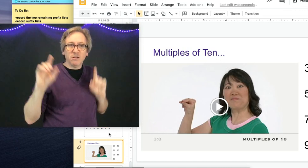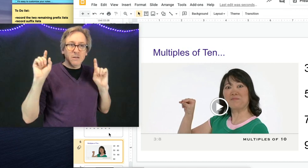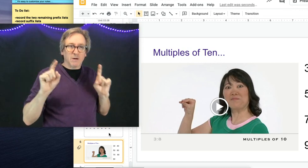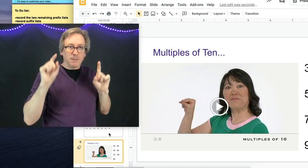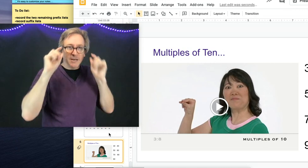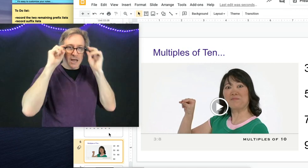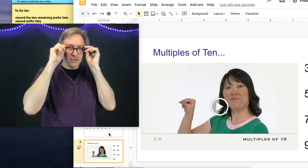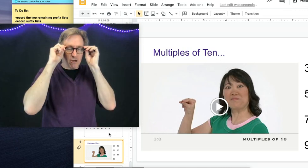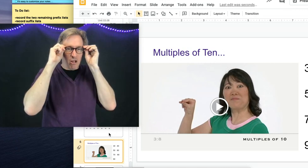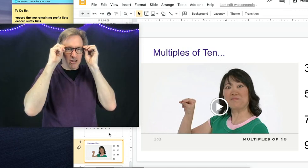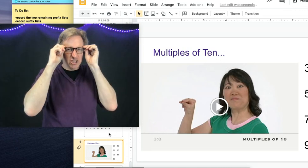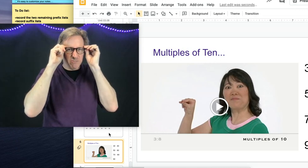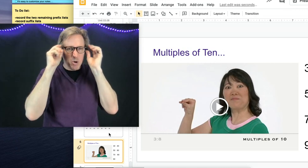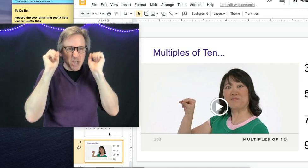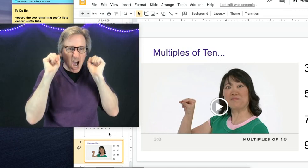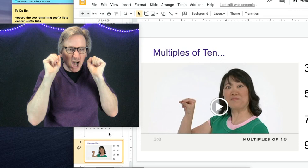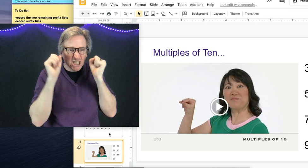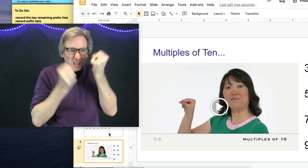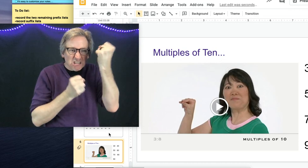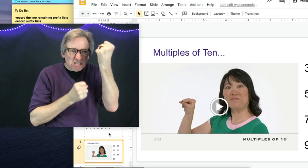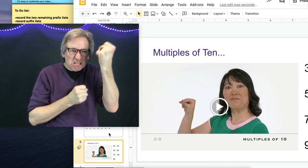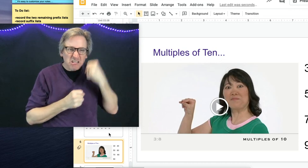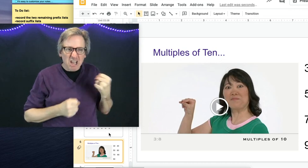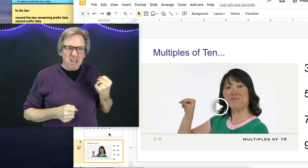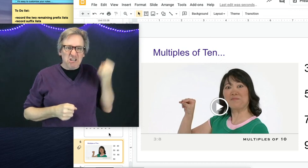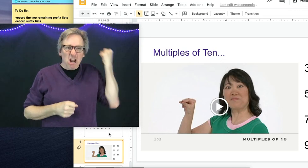the Hall? Probably not. You're all too young.